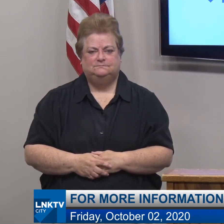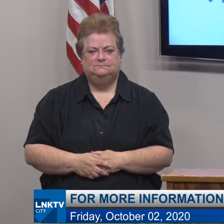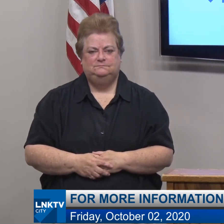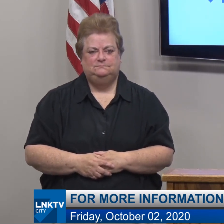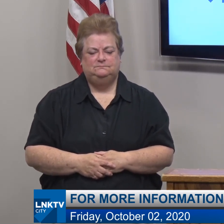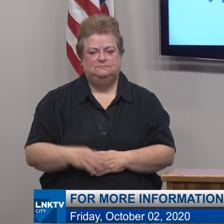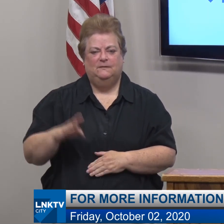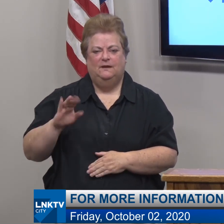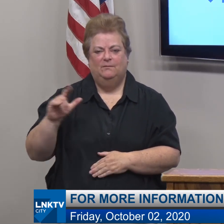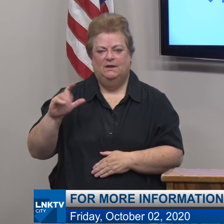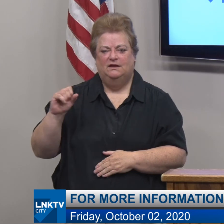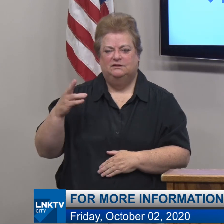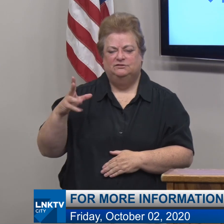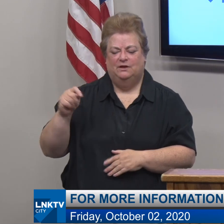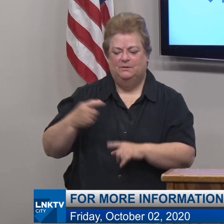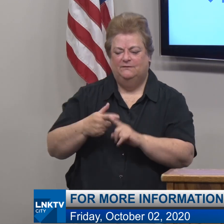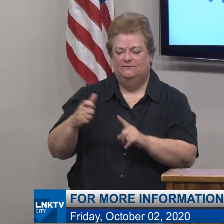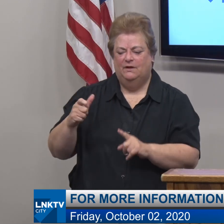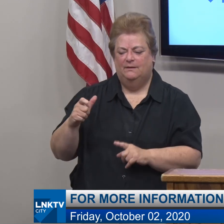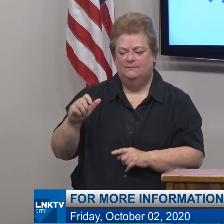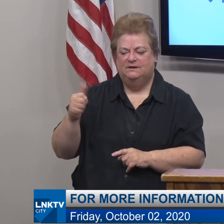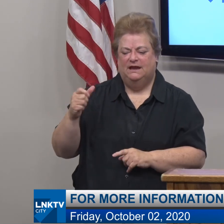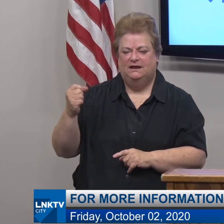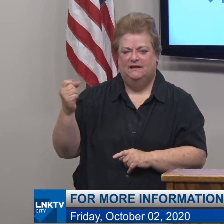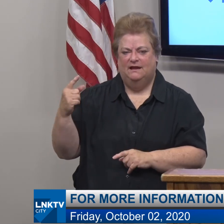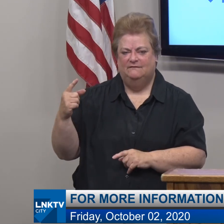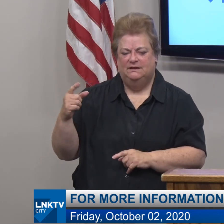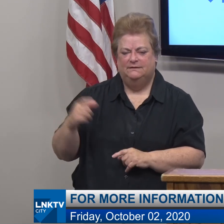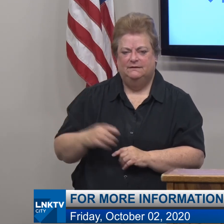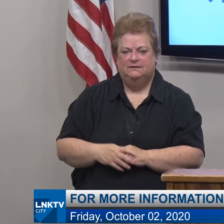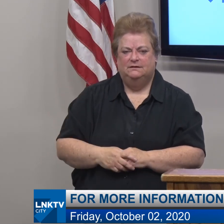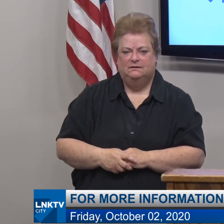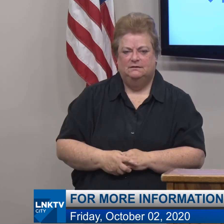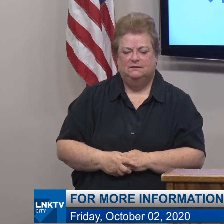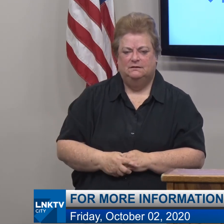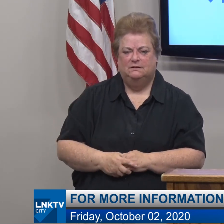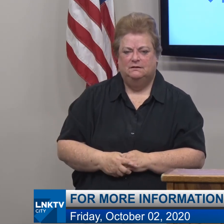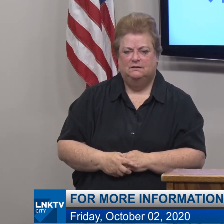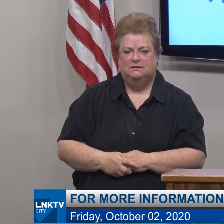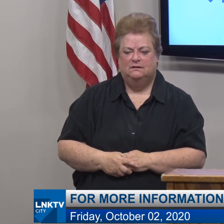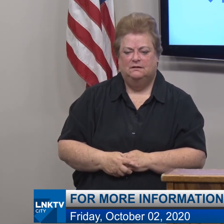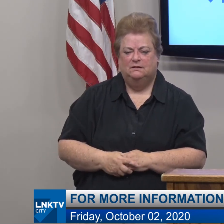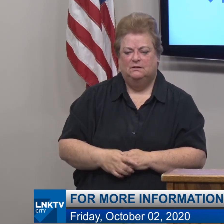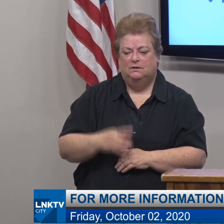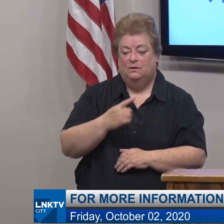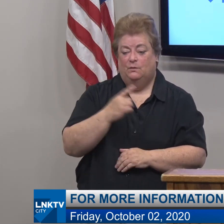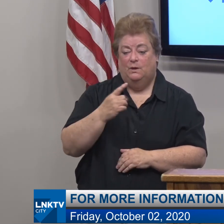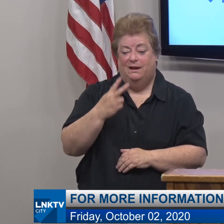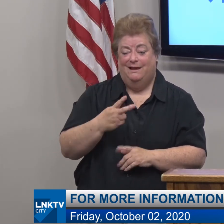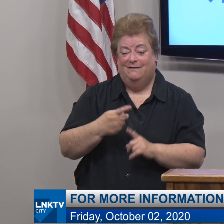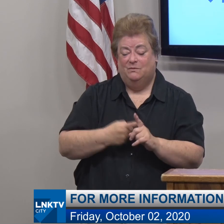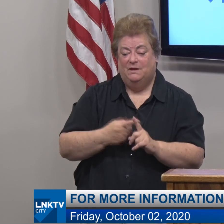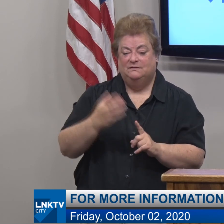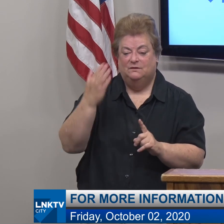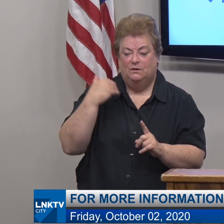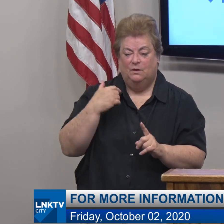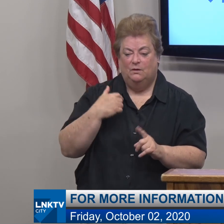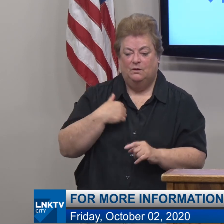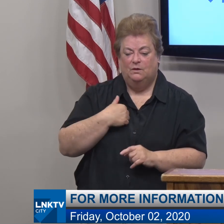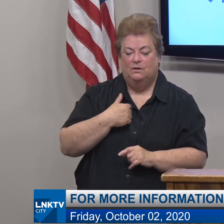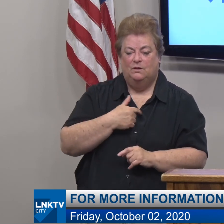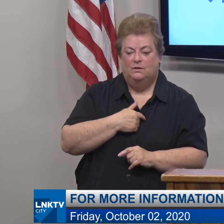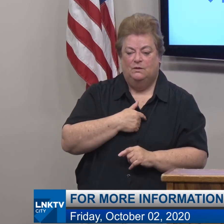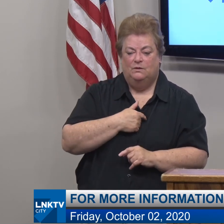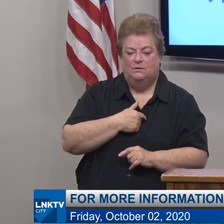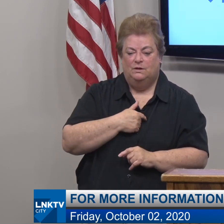Director Lopez, this is Bill again. With, a month and a half ago, we were at 10 hospitalizations in the city.